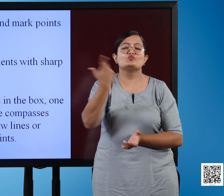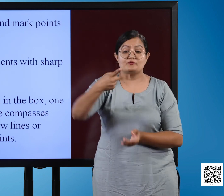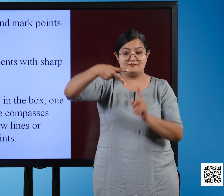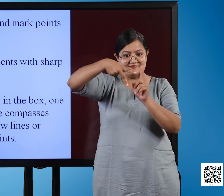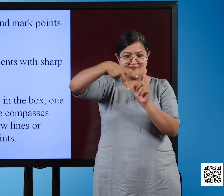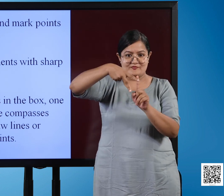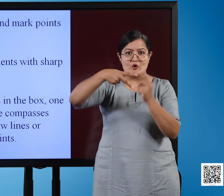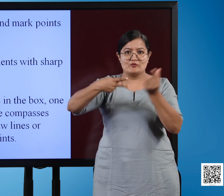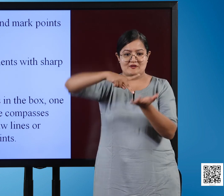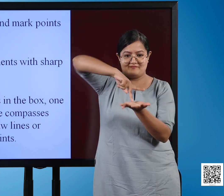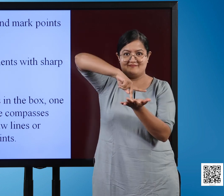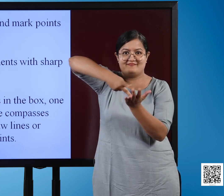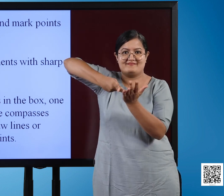curves and mark points.